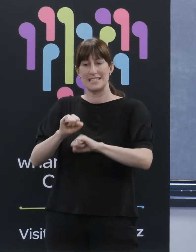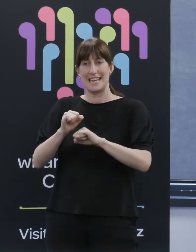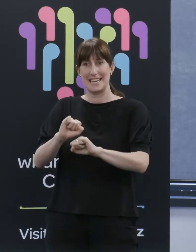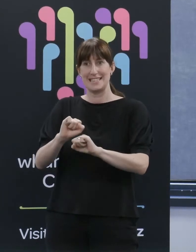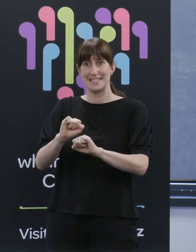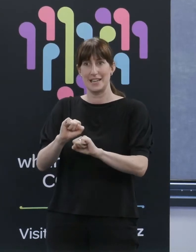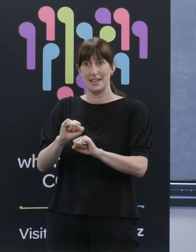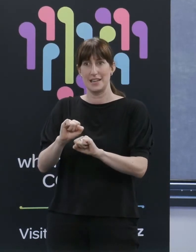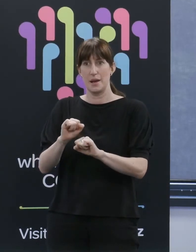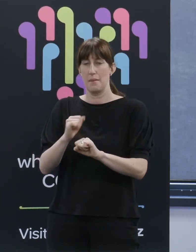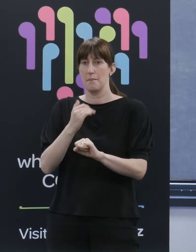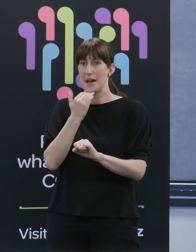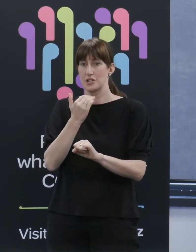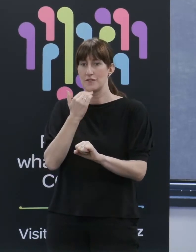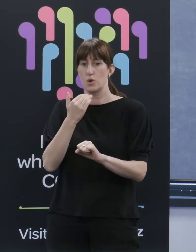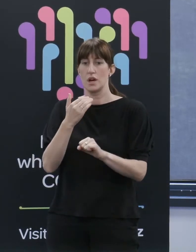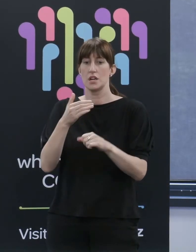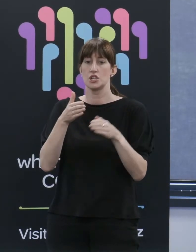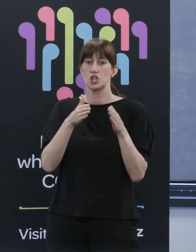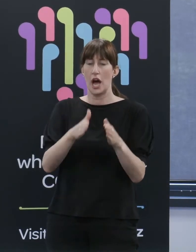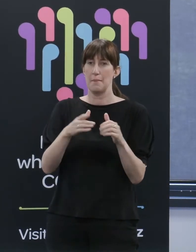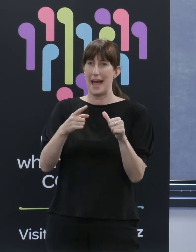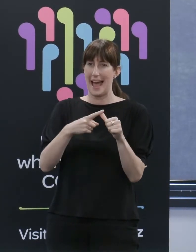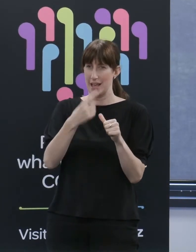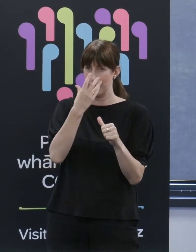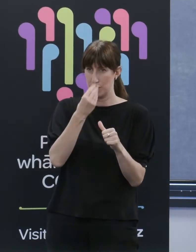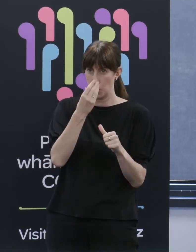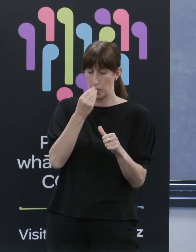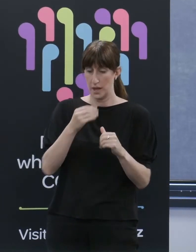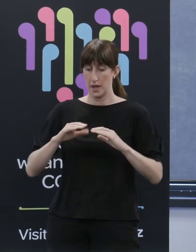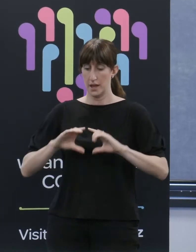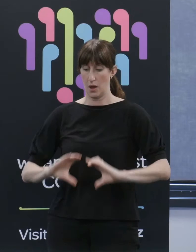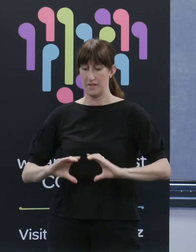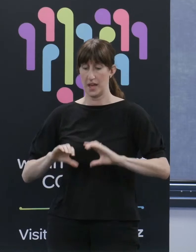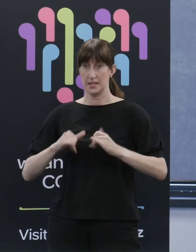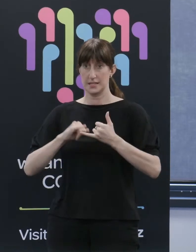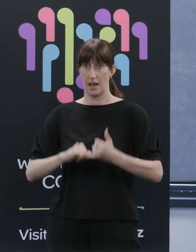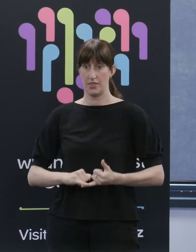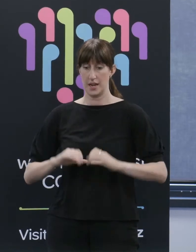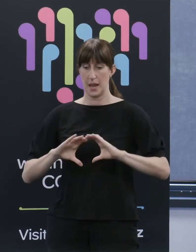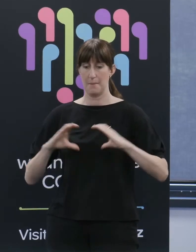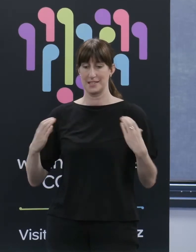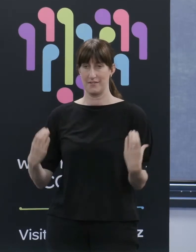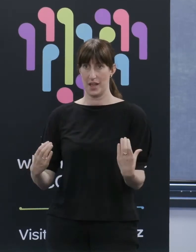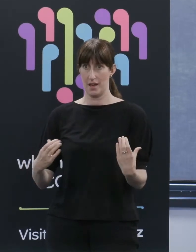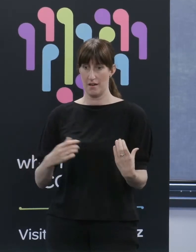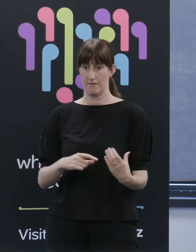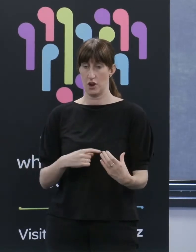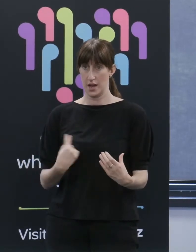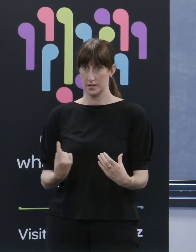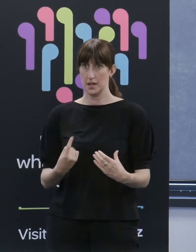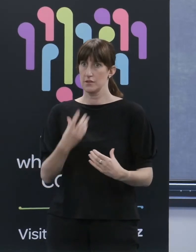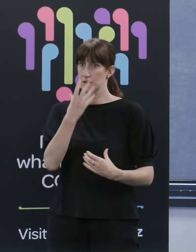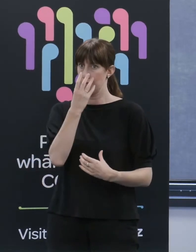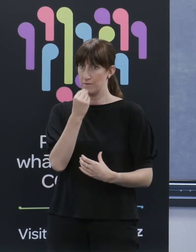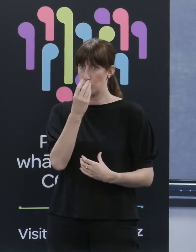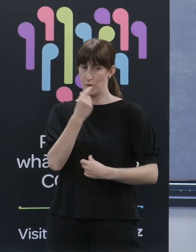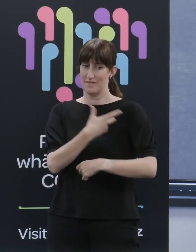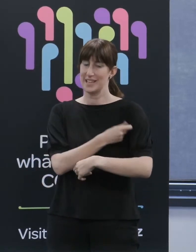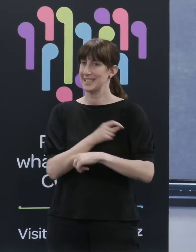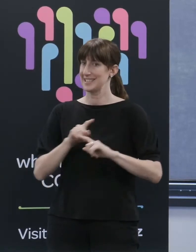that type A flu that they saw. The Southern Hemisphere vaccine's got a different makeup to it, so a